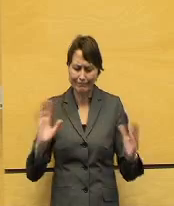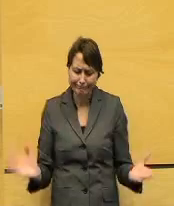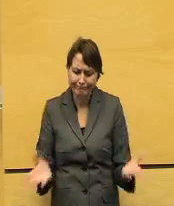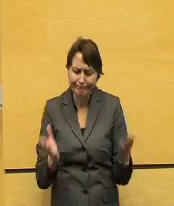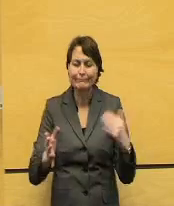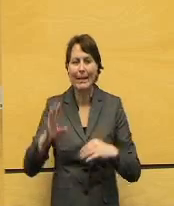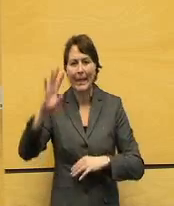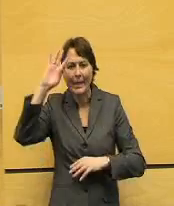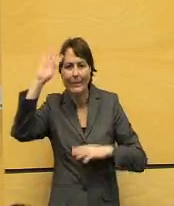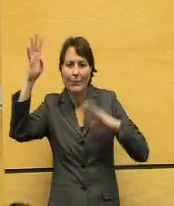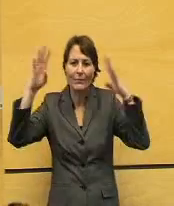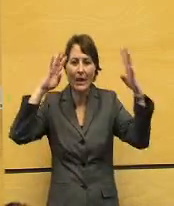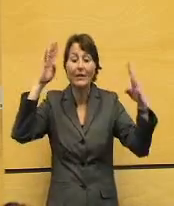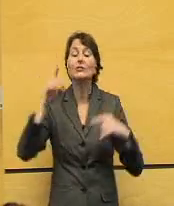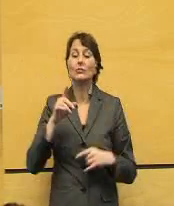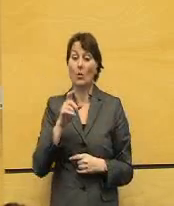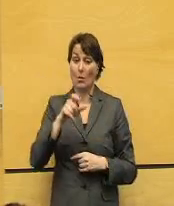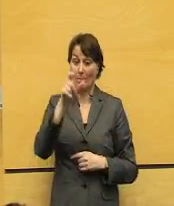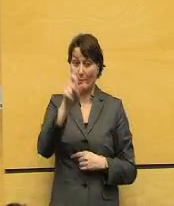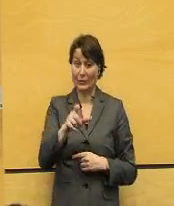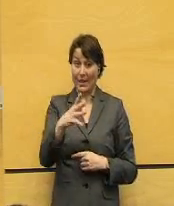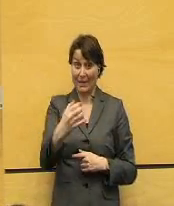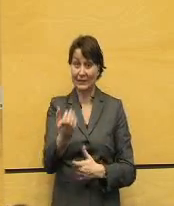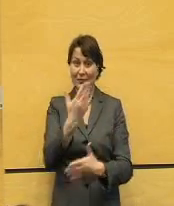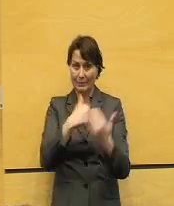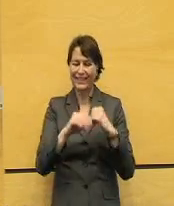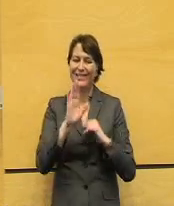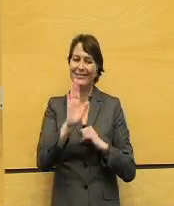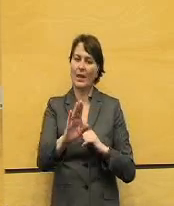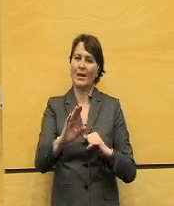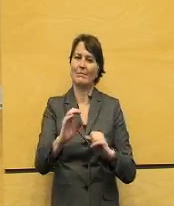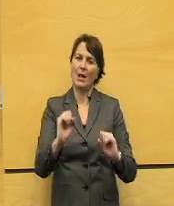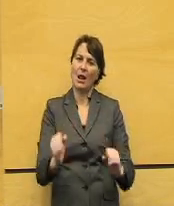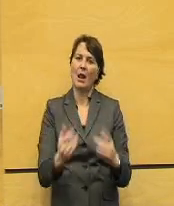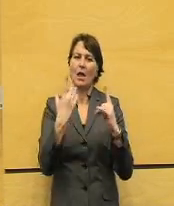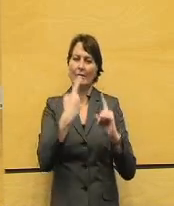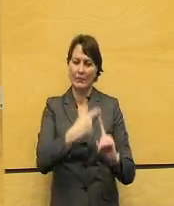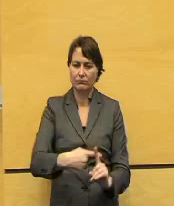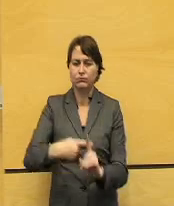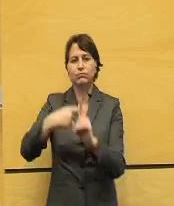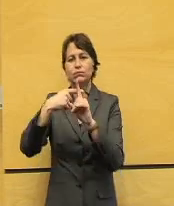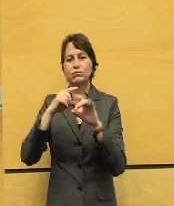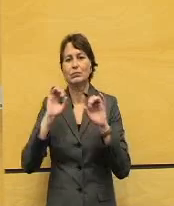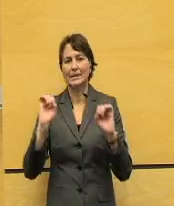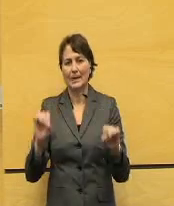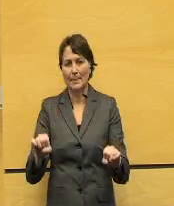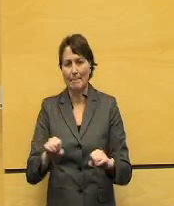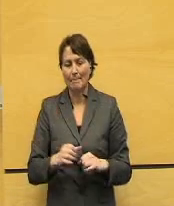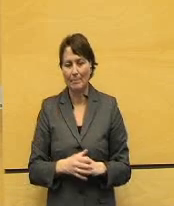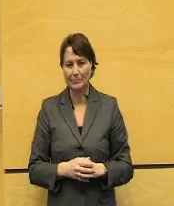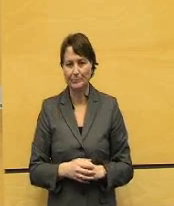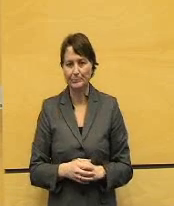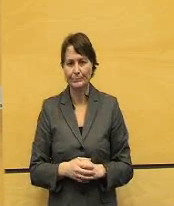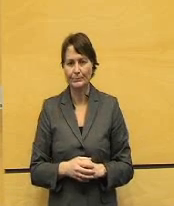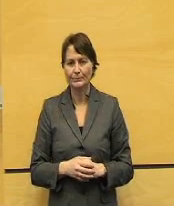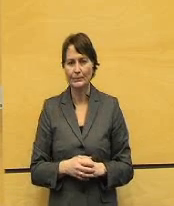the well-being for persons with disability. Now, I wish to elaborate on the funds of empowerment